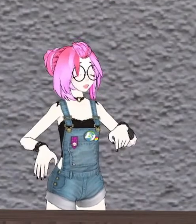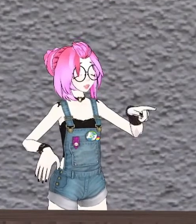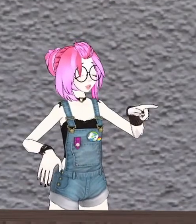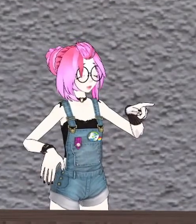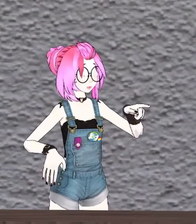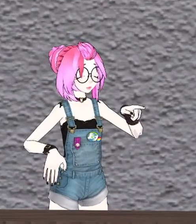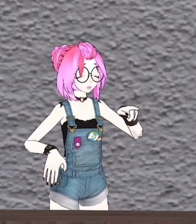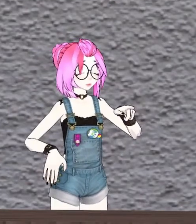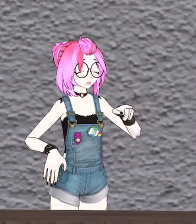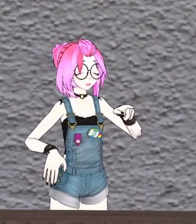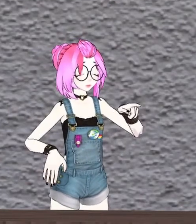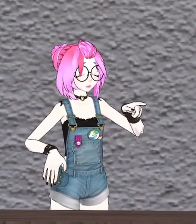manager.